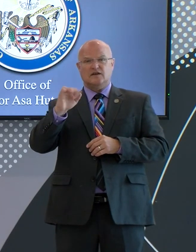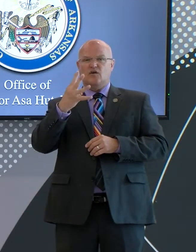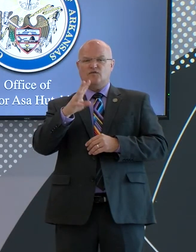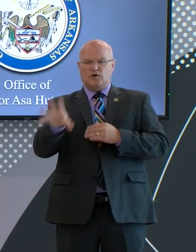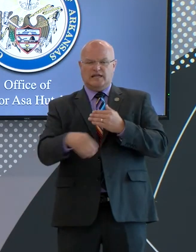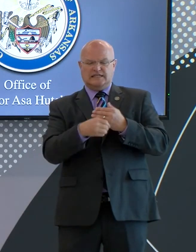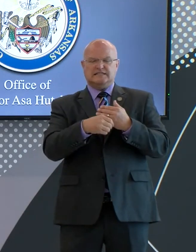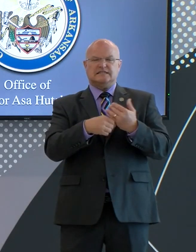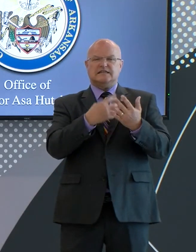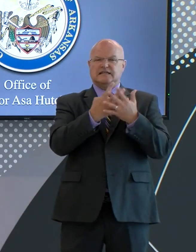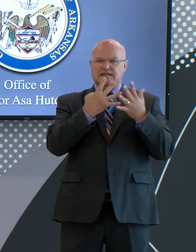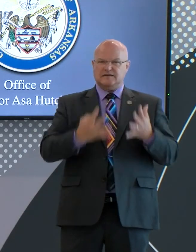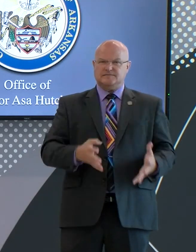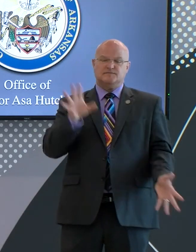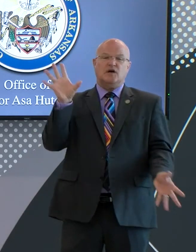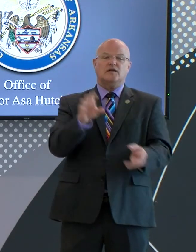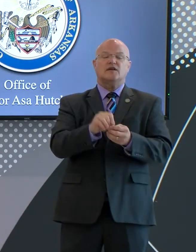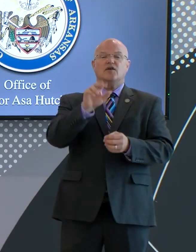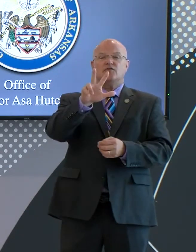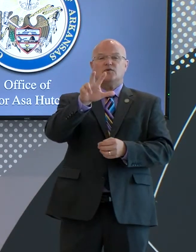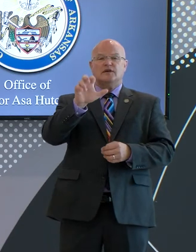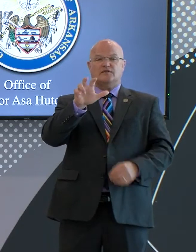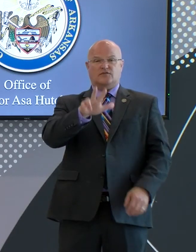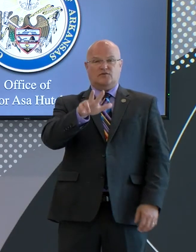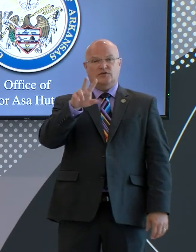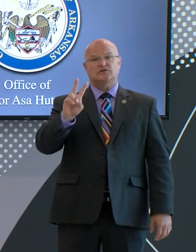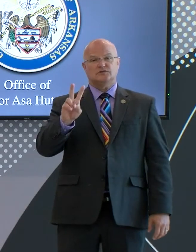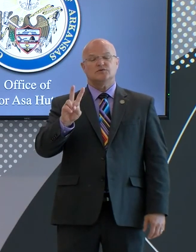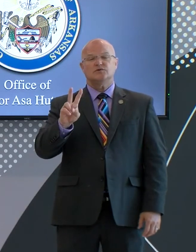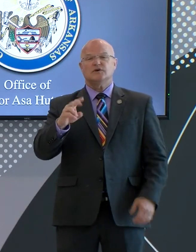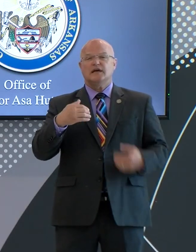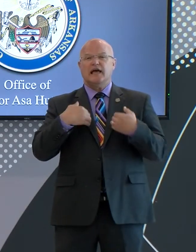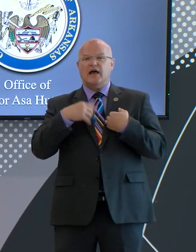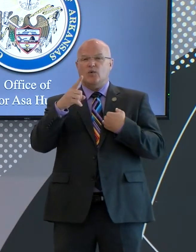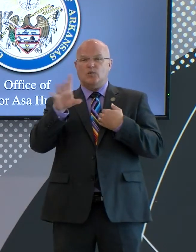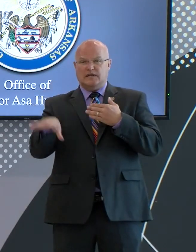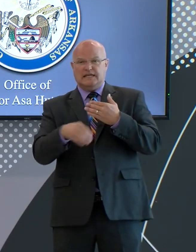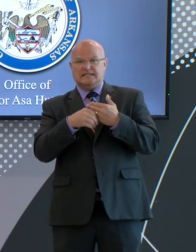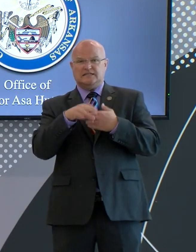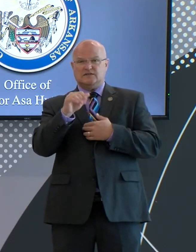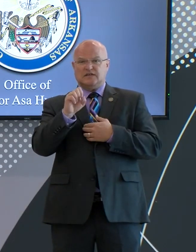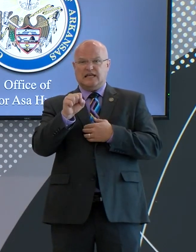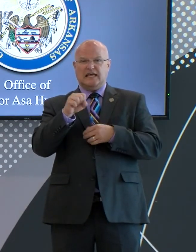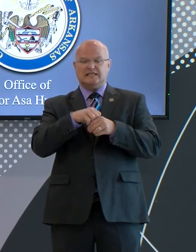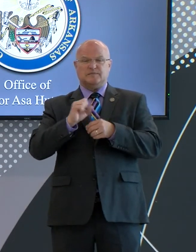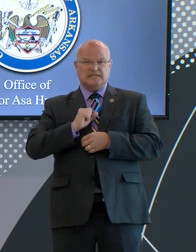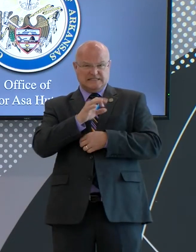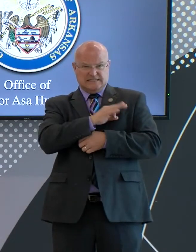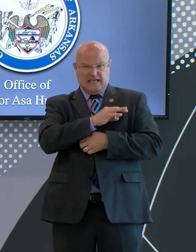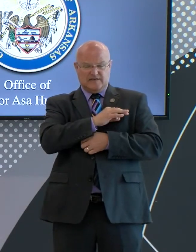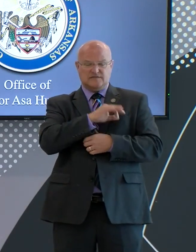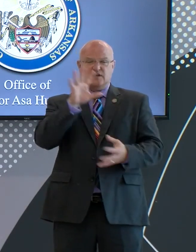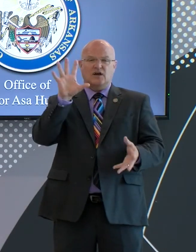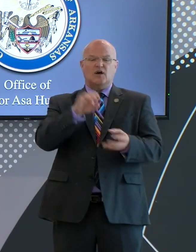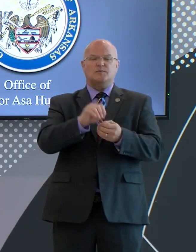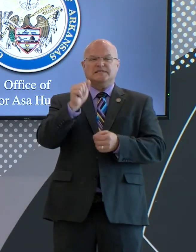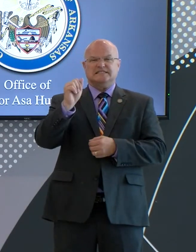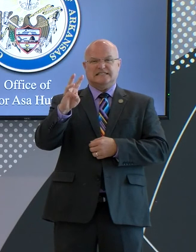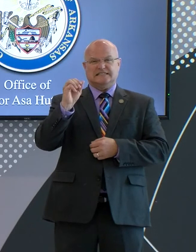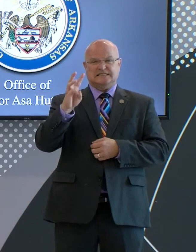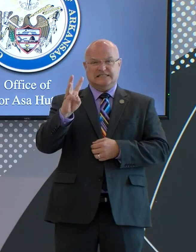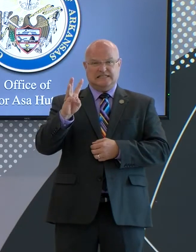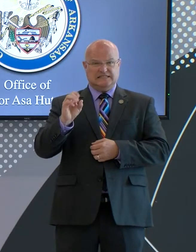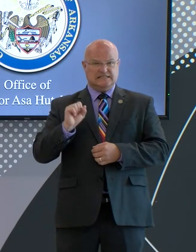cases in inmates, so we have a total of 332, and we've had 1 additional case among staff, so we're up to 16